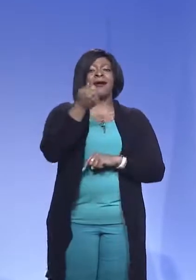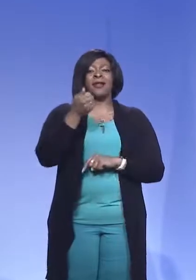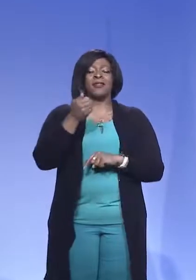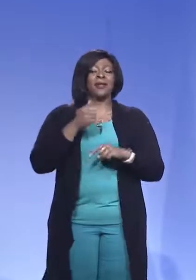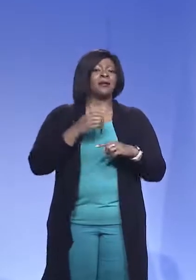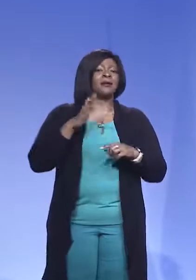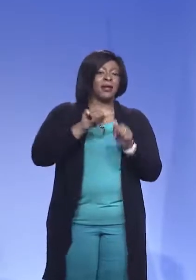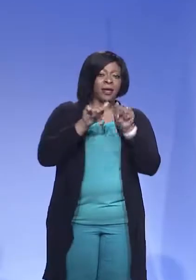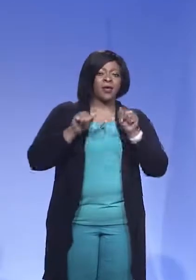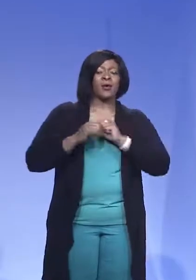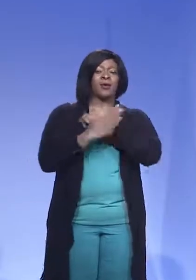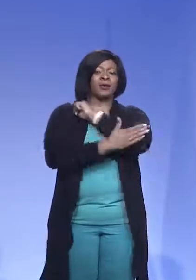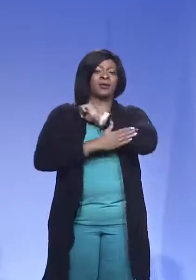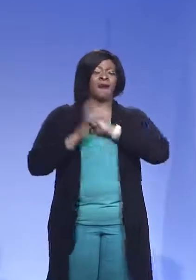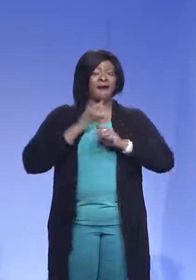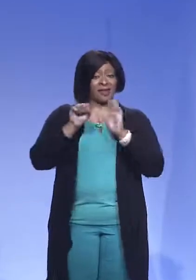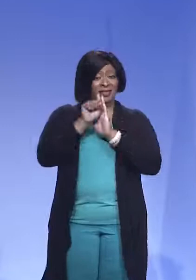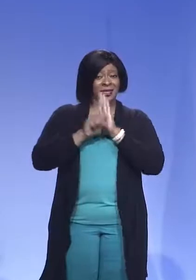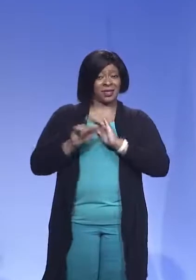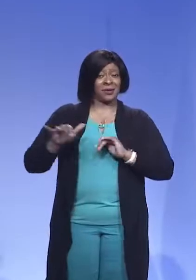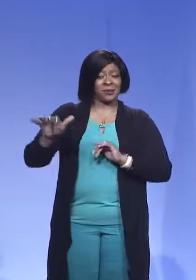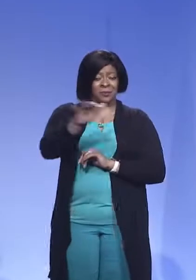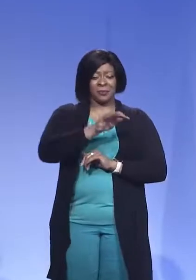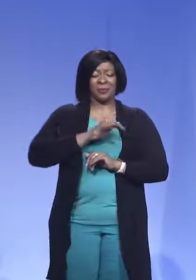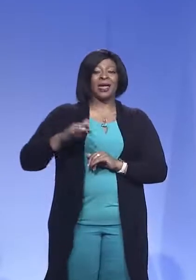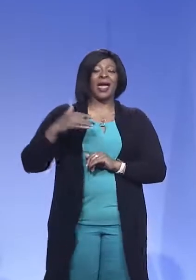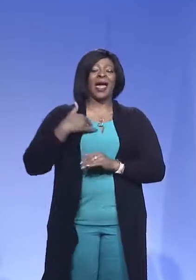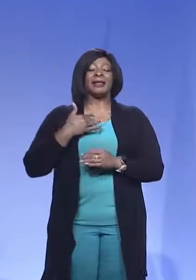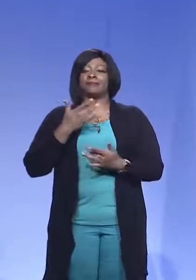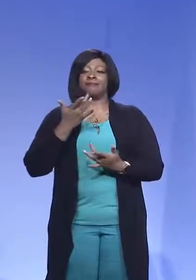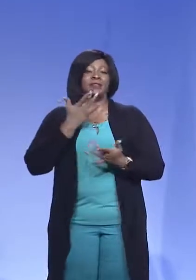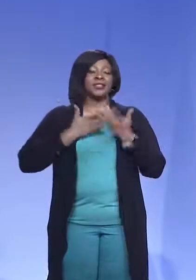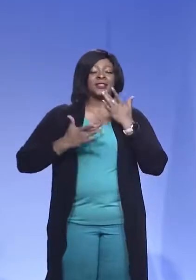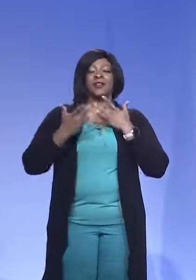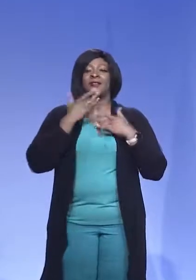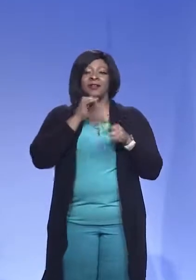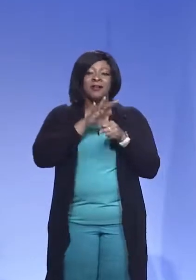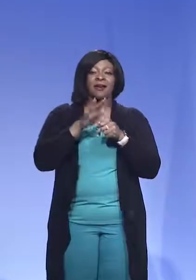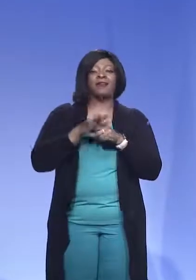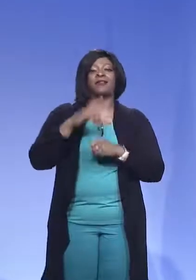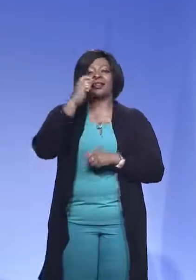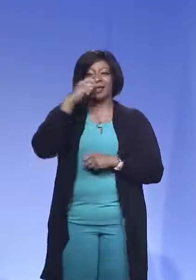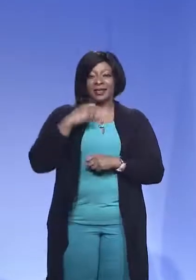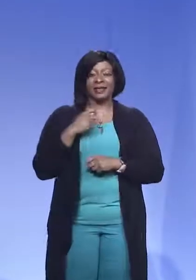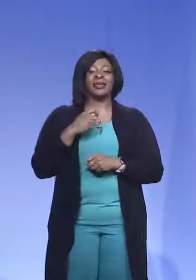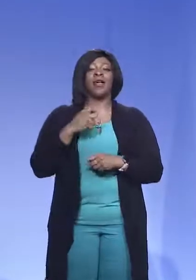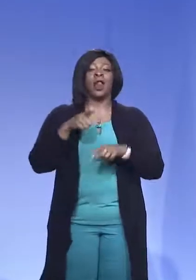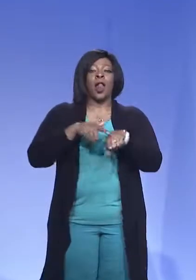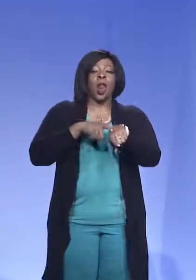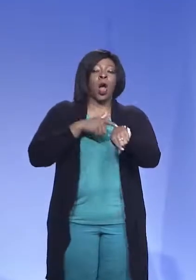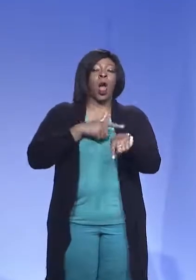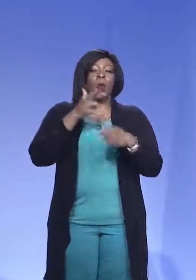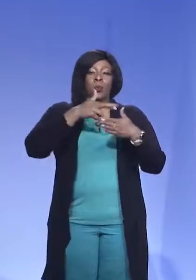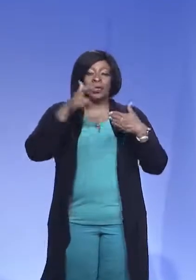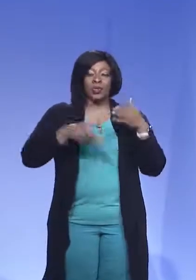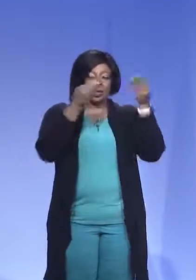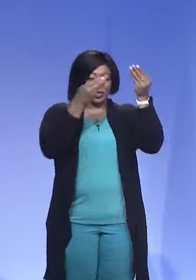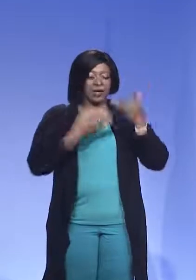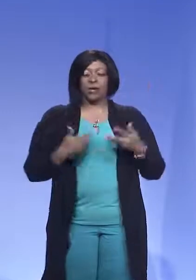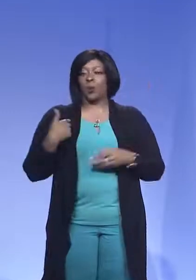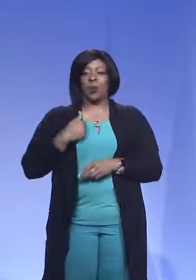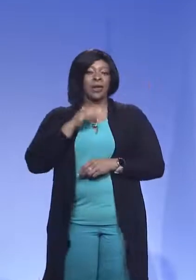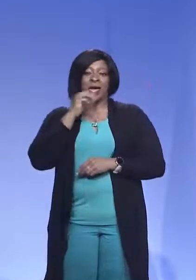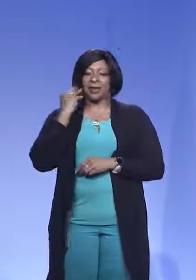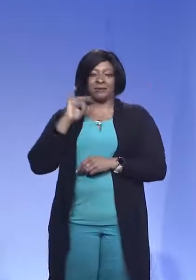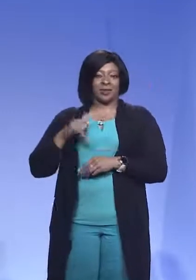of the country and even in our own state where there has been a scarcity of testing and there have been long turnaround times. We have not suffered that